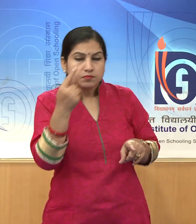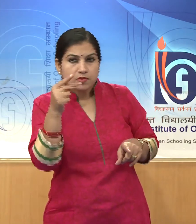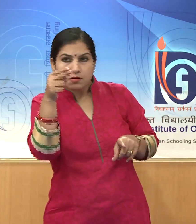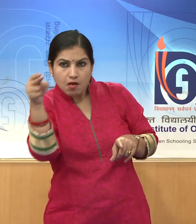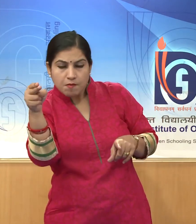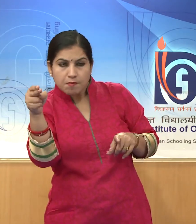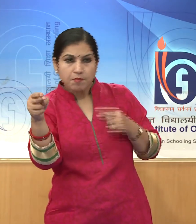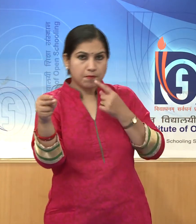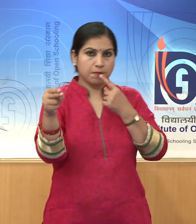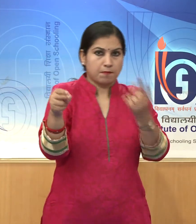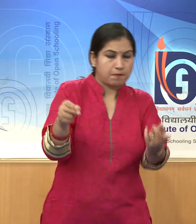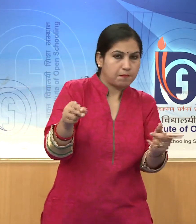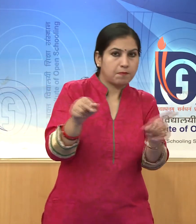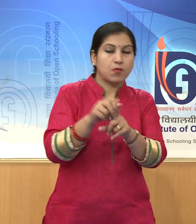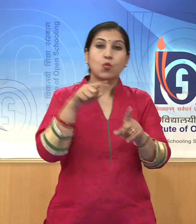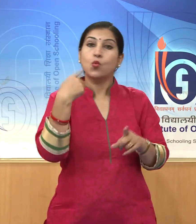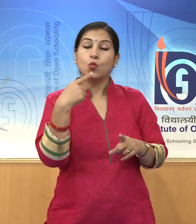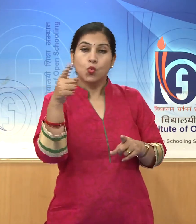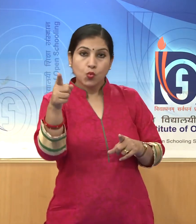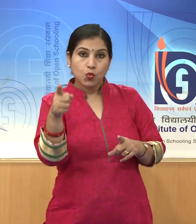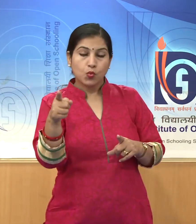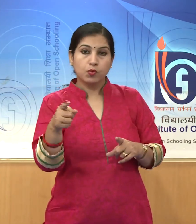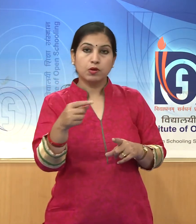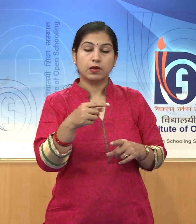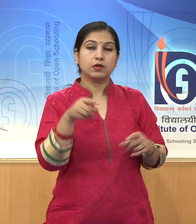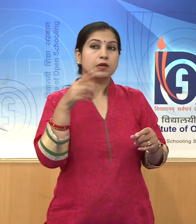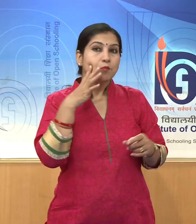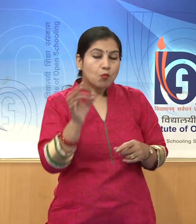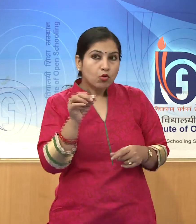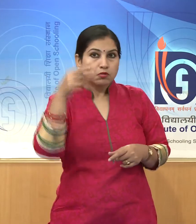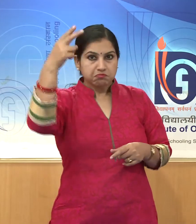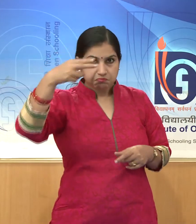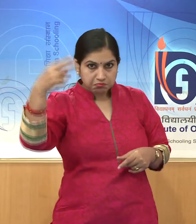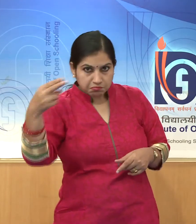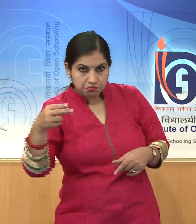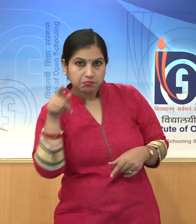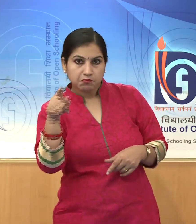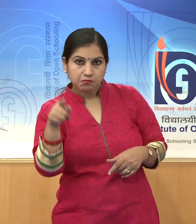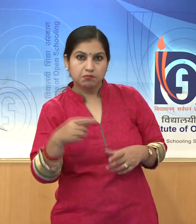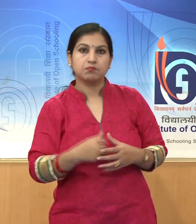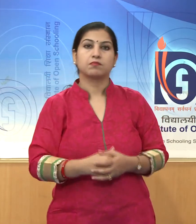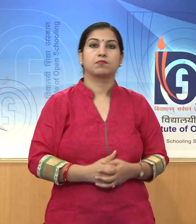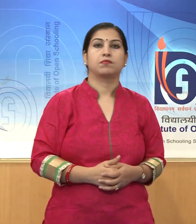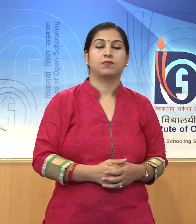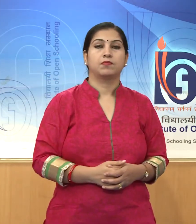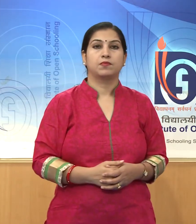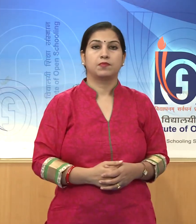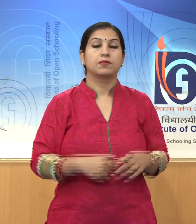name of the artists who played important role in